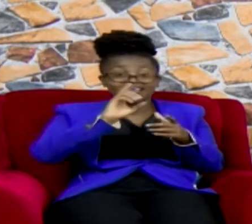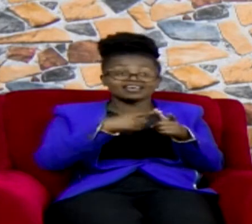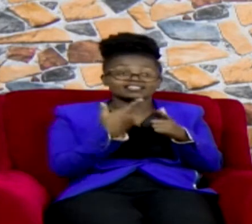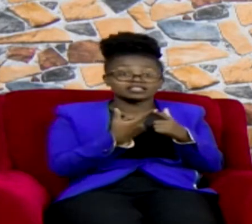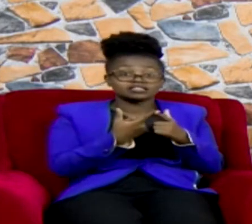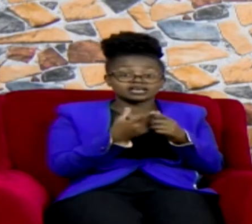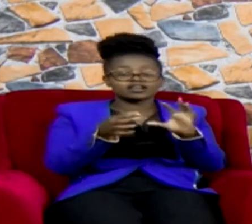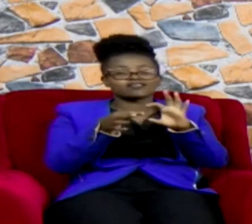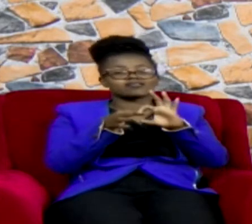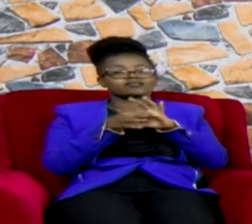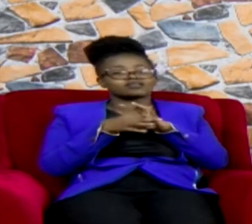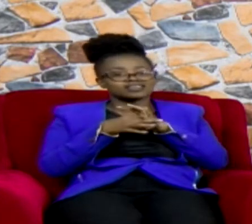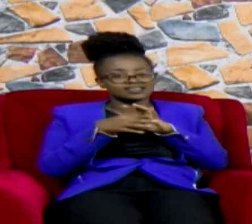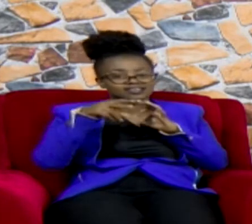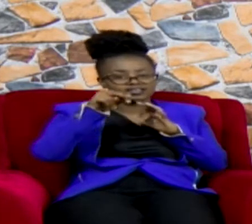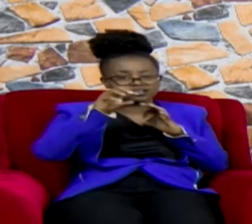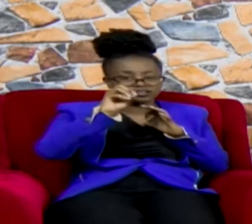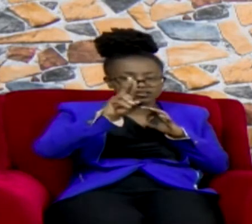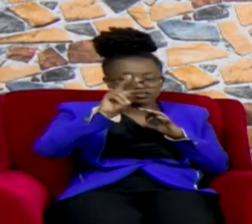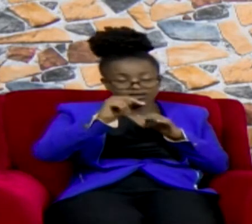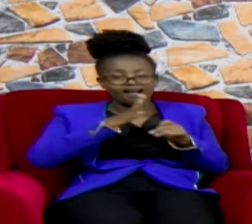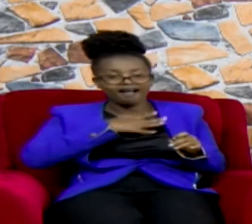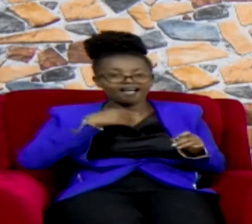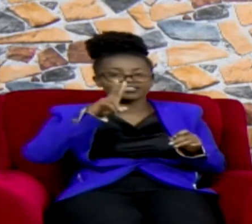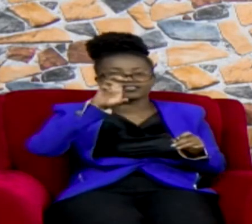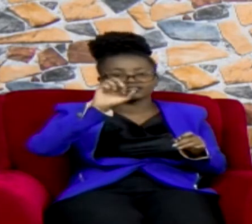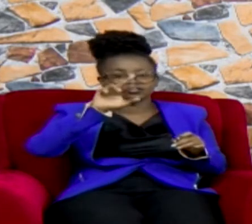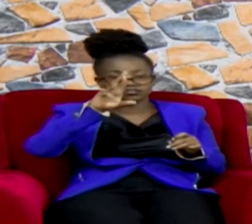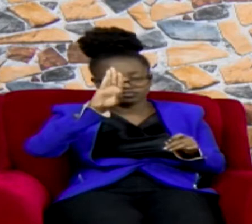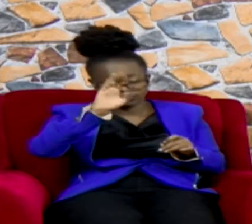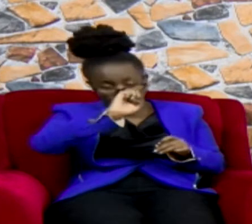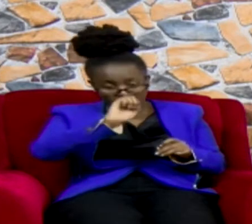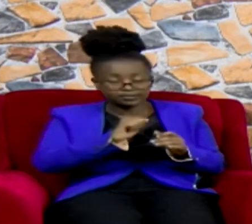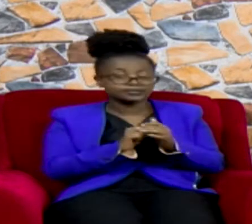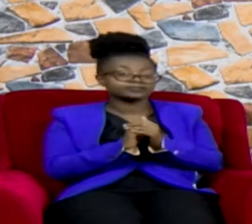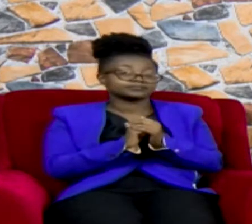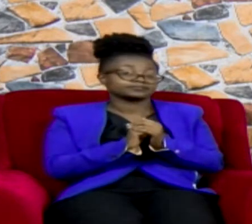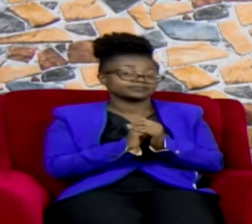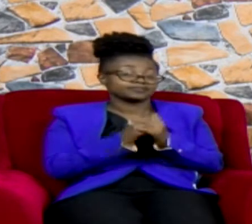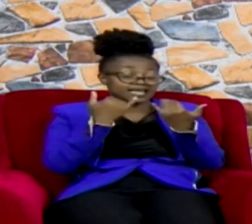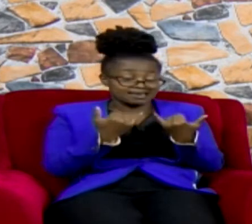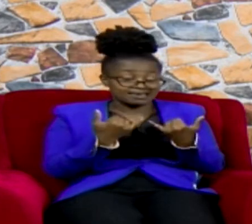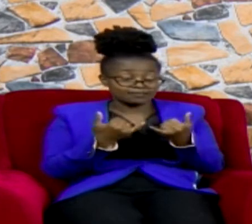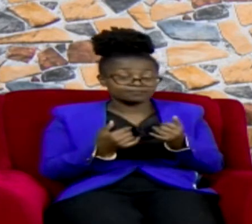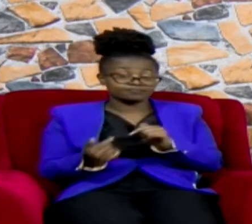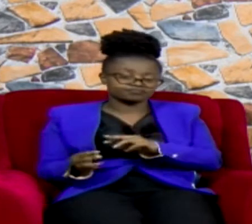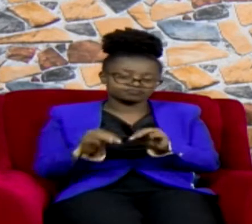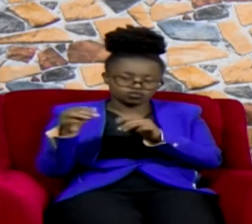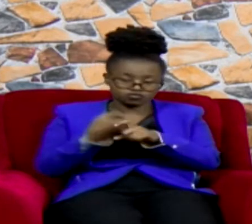now they can connect now and the verb. Okay. You see. So once now you move from the